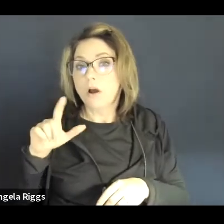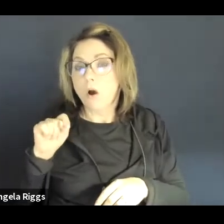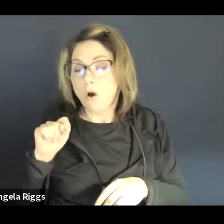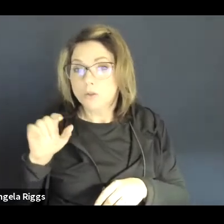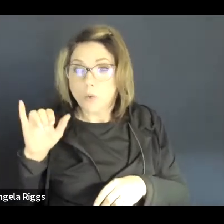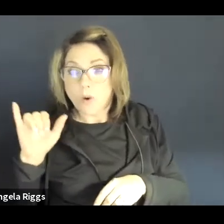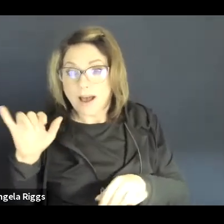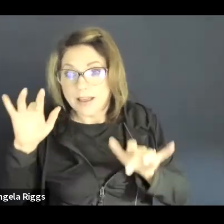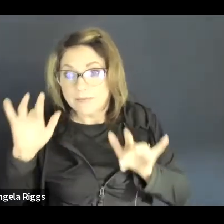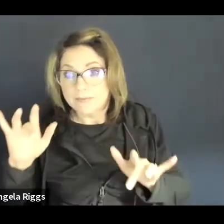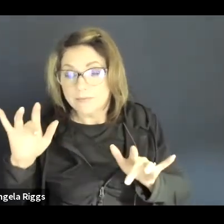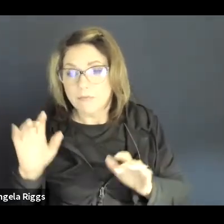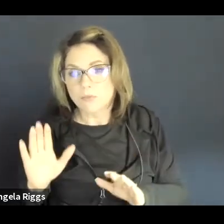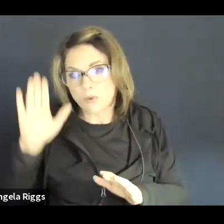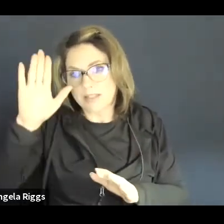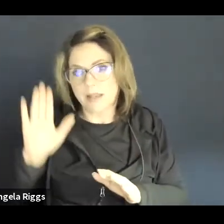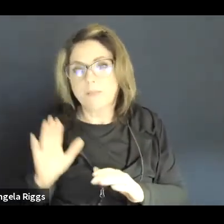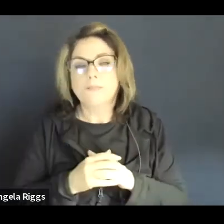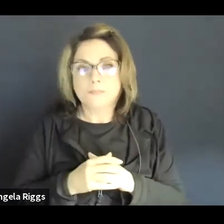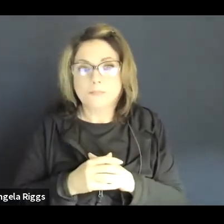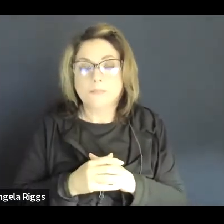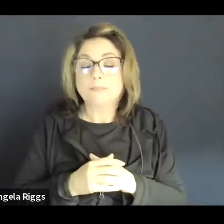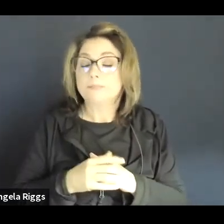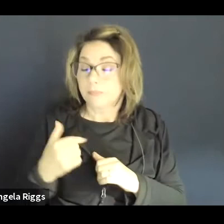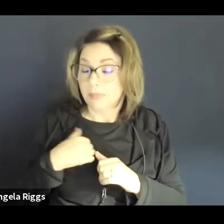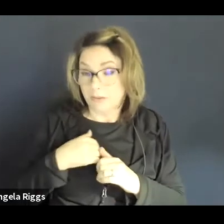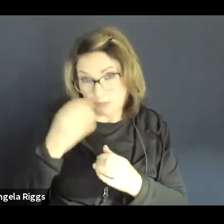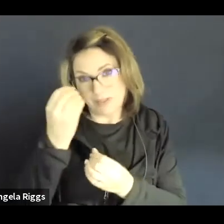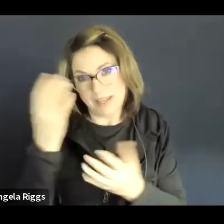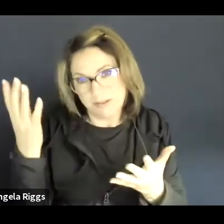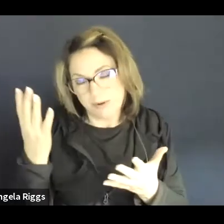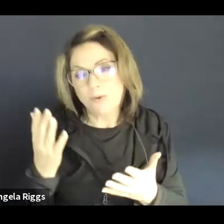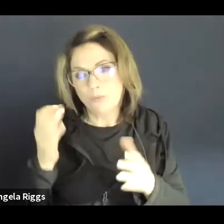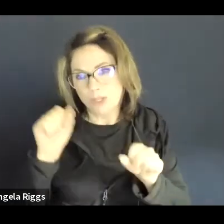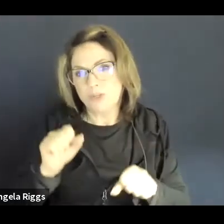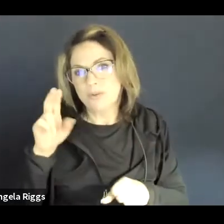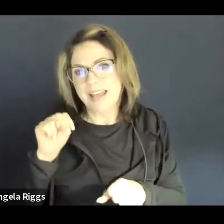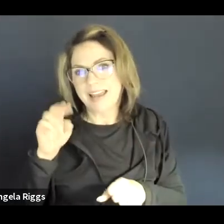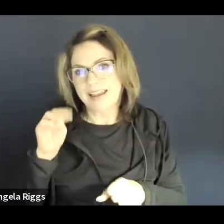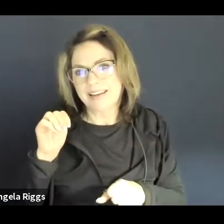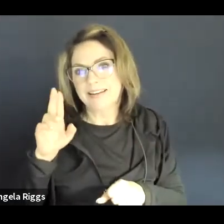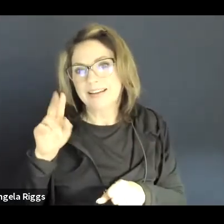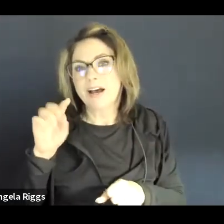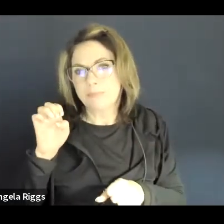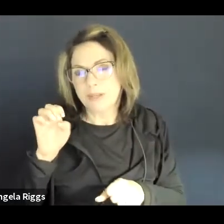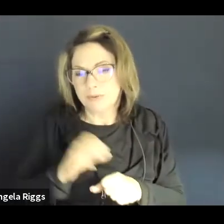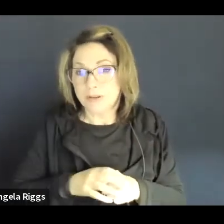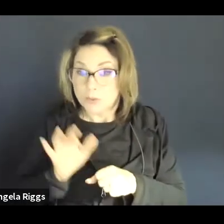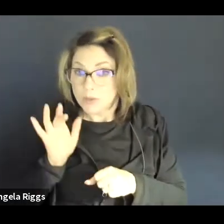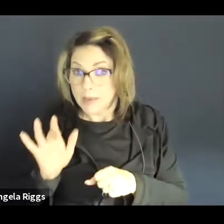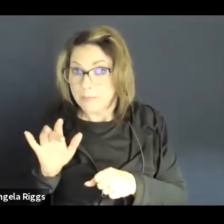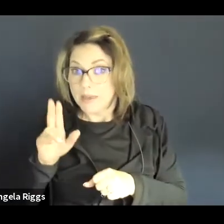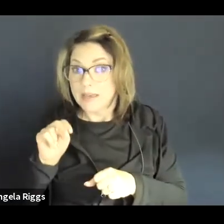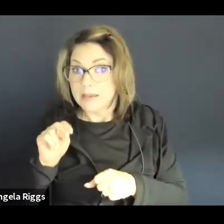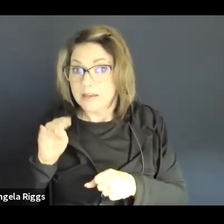on your keypad to raise your hand. We will then let you know when you can unmute. You can select the unmute option